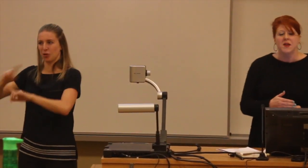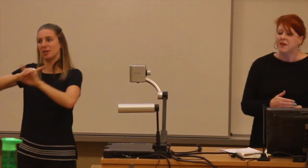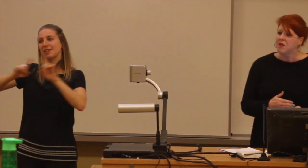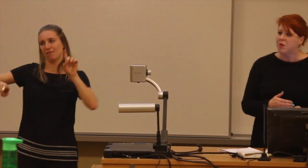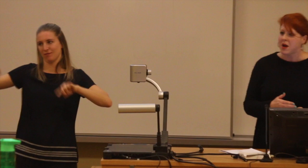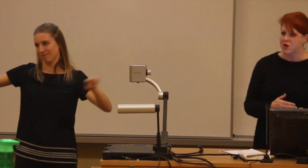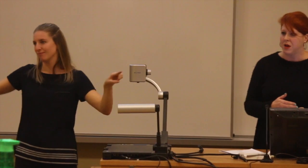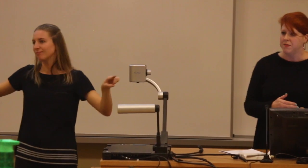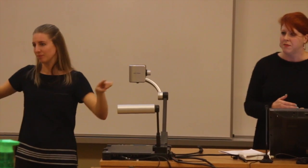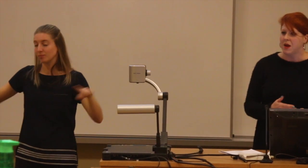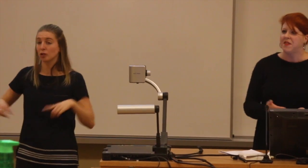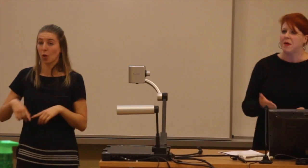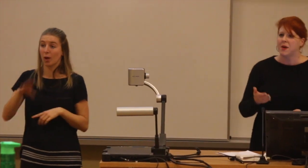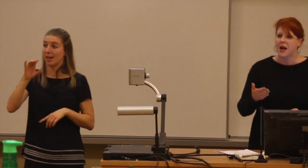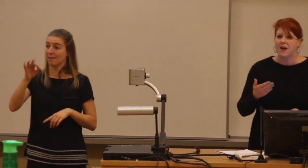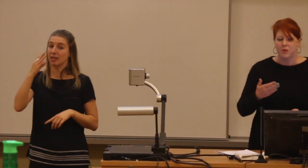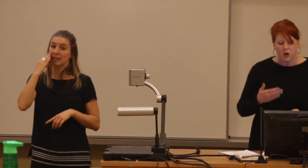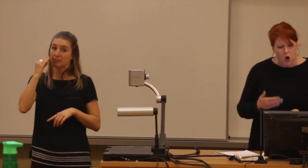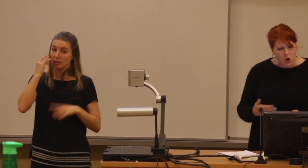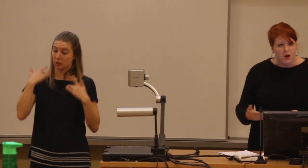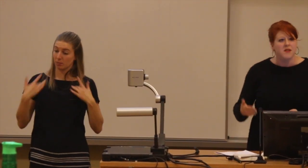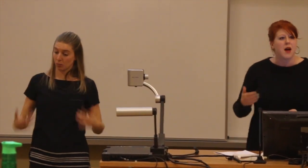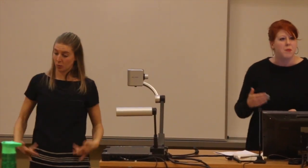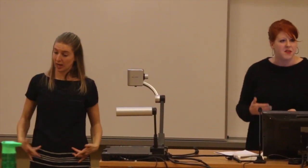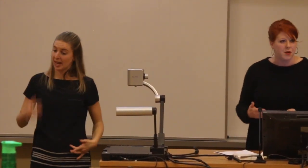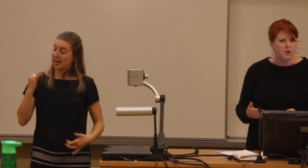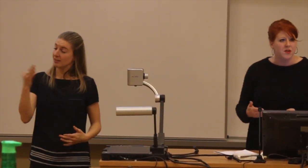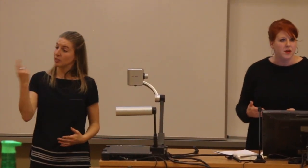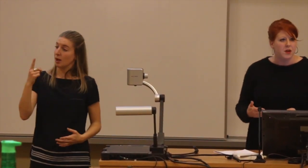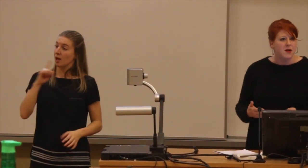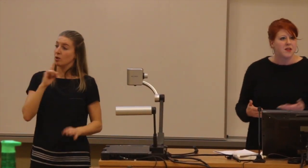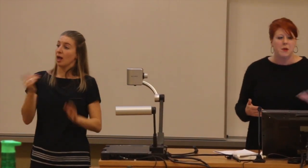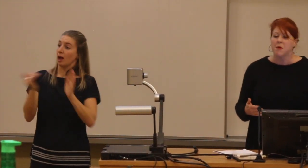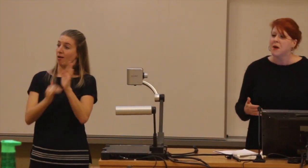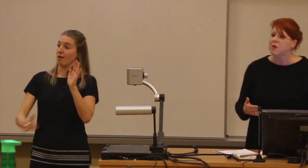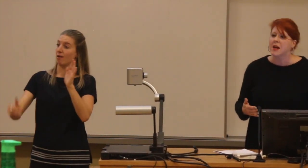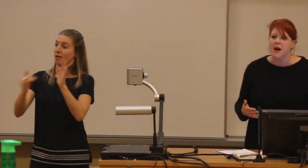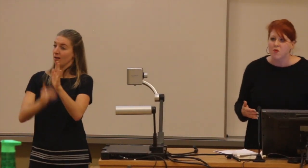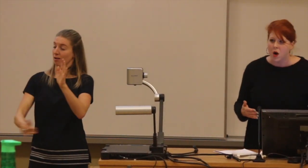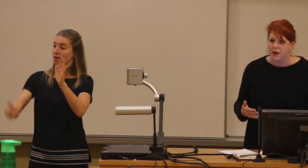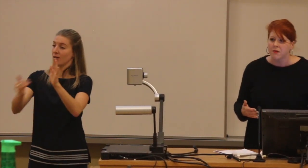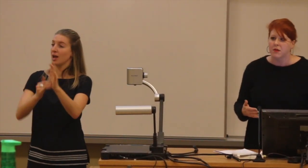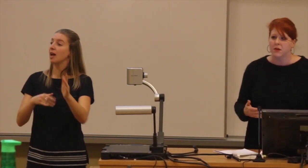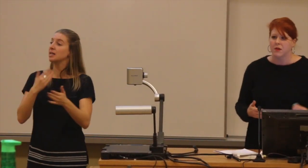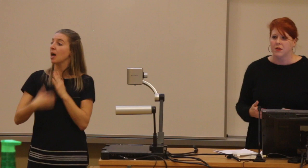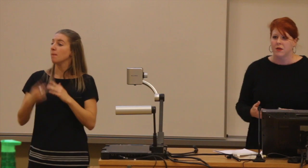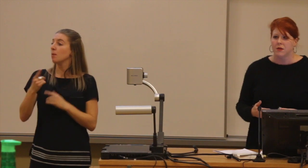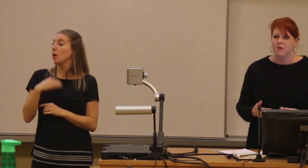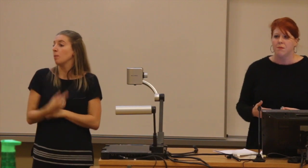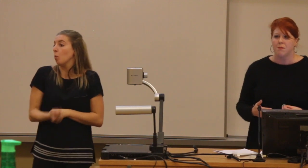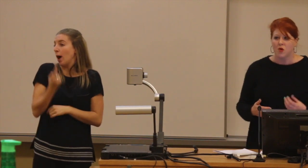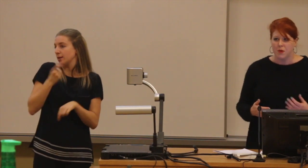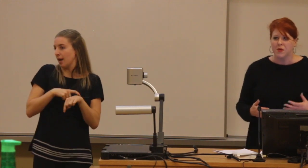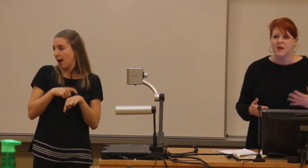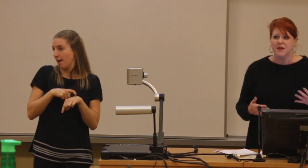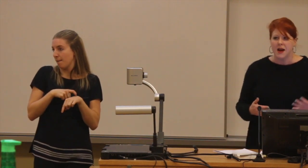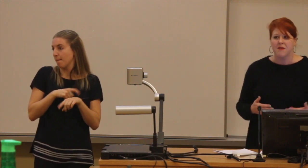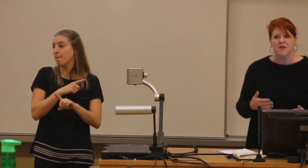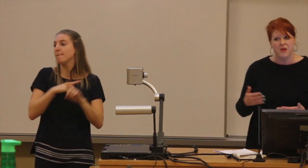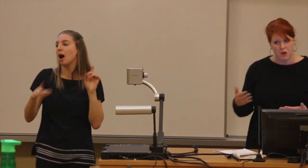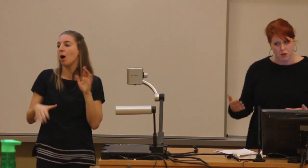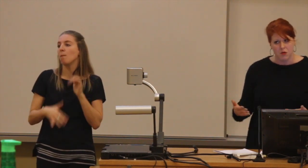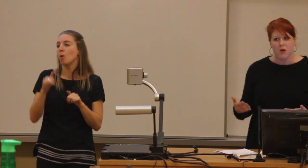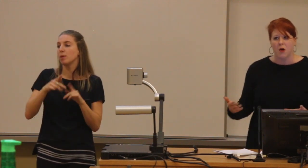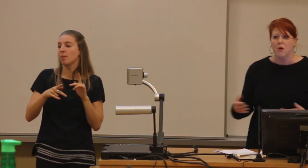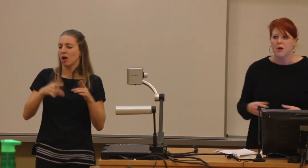the experience of depression, if somebody has recurrent episodes, some people may only have one, most people tend to